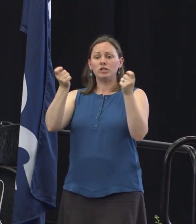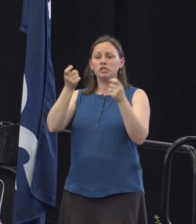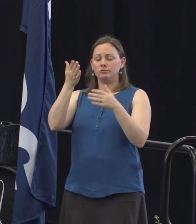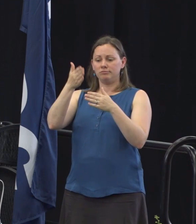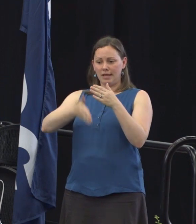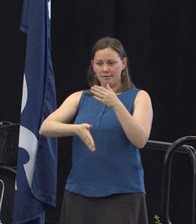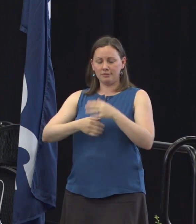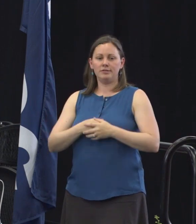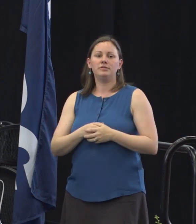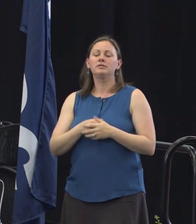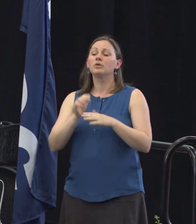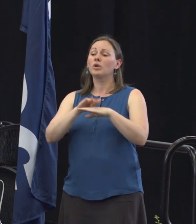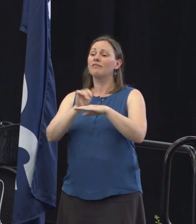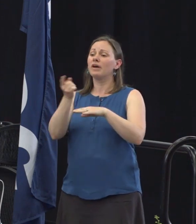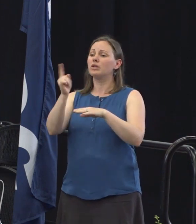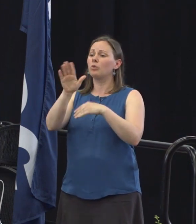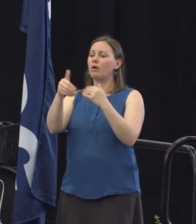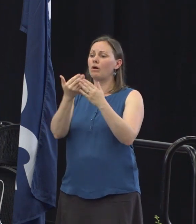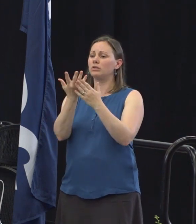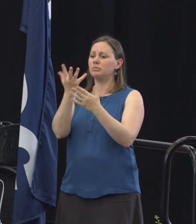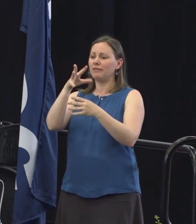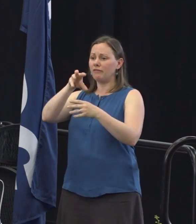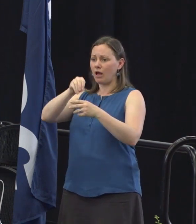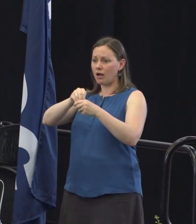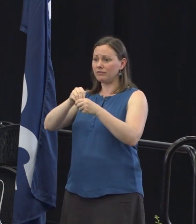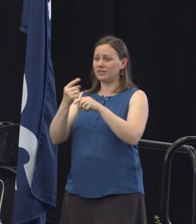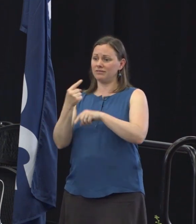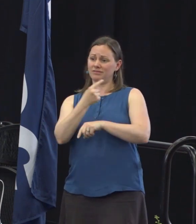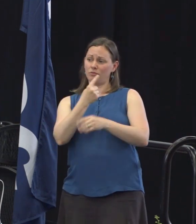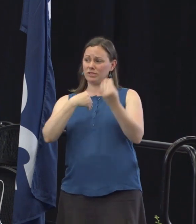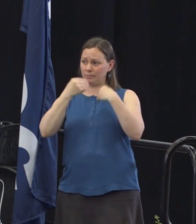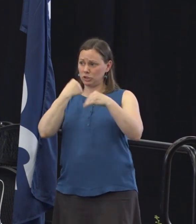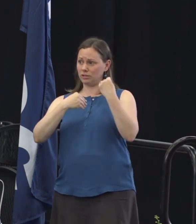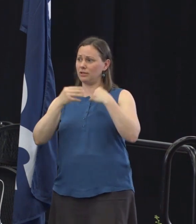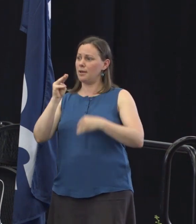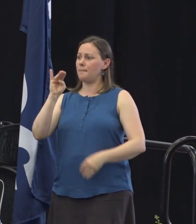We invite everyone to join us in the Maritime Hall of Reception